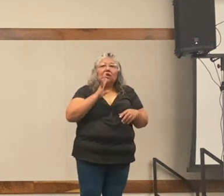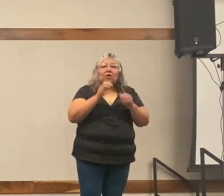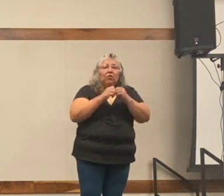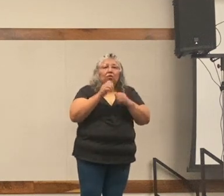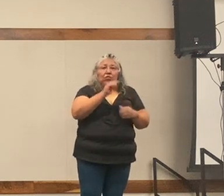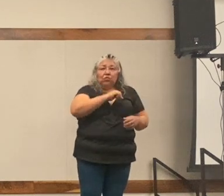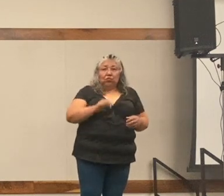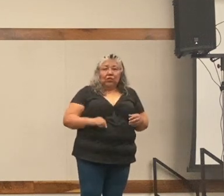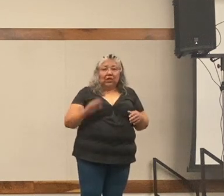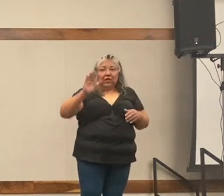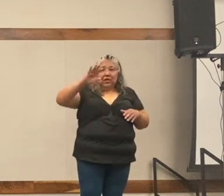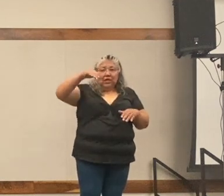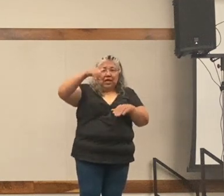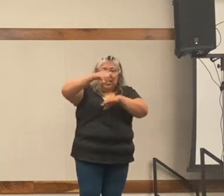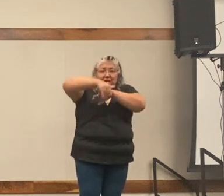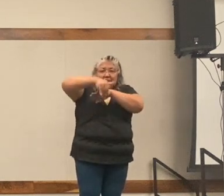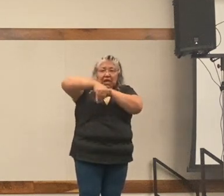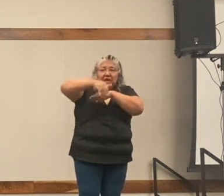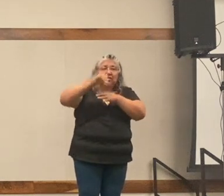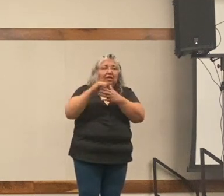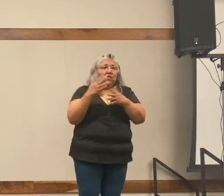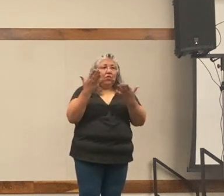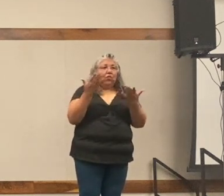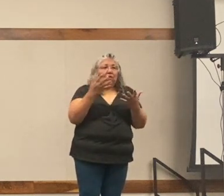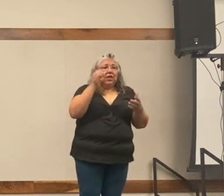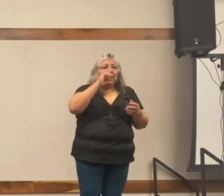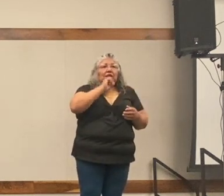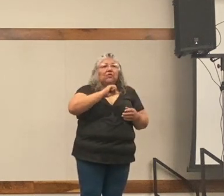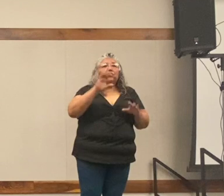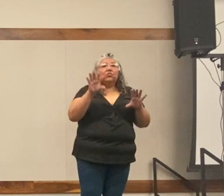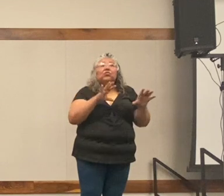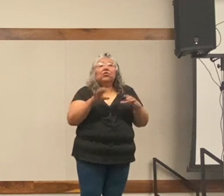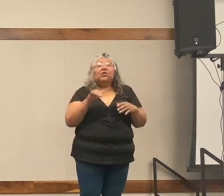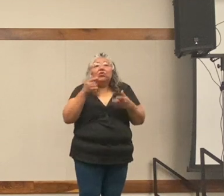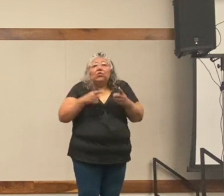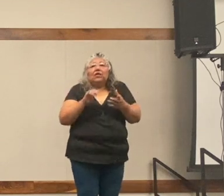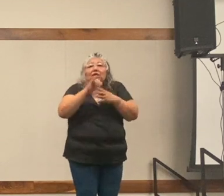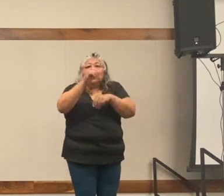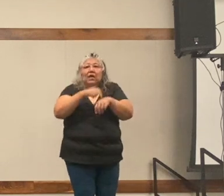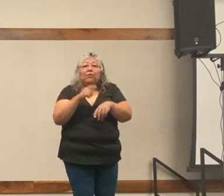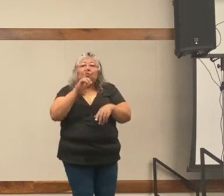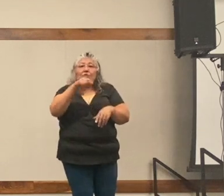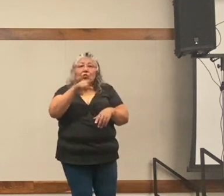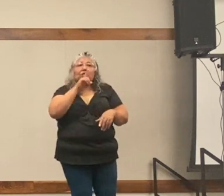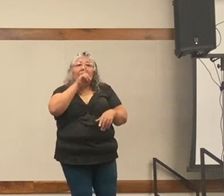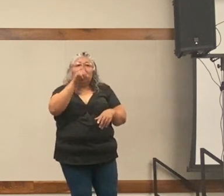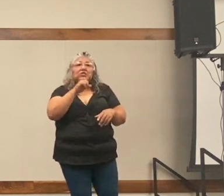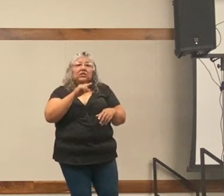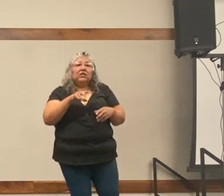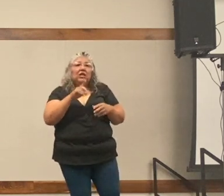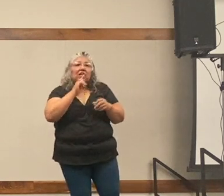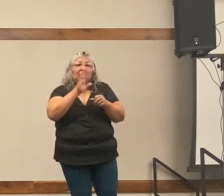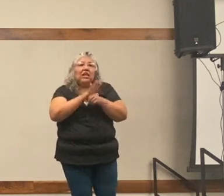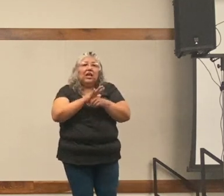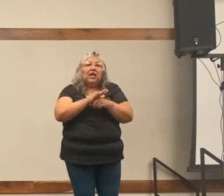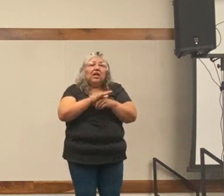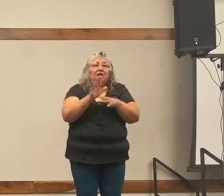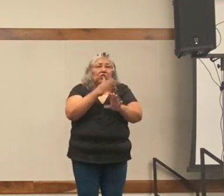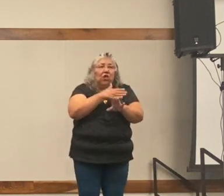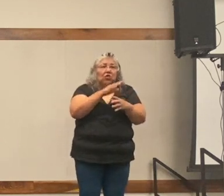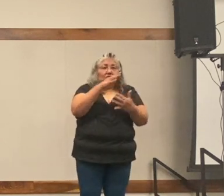Trudy late at night because that's what teenagers do. And during that time, you would actually dedicate songs to each